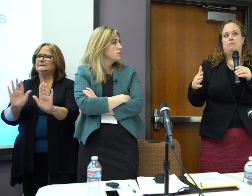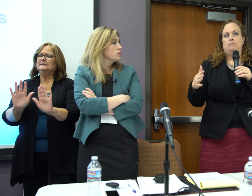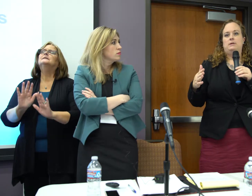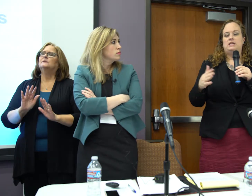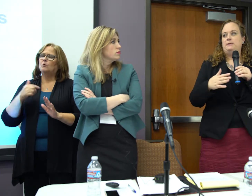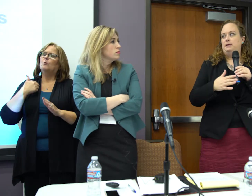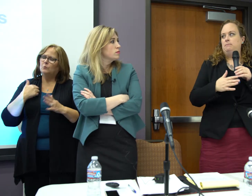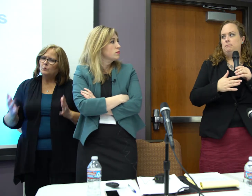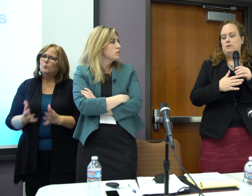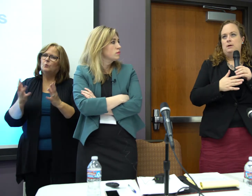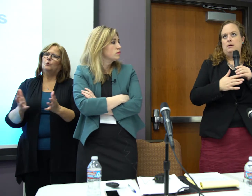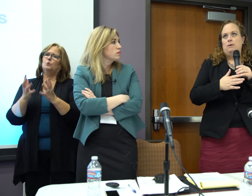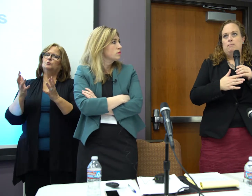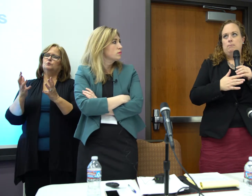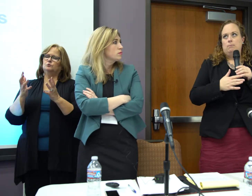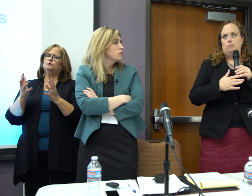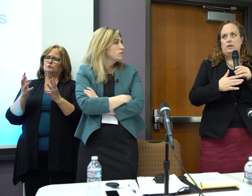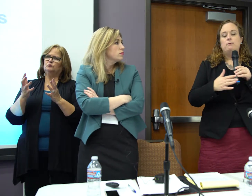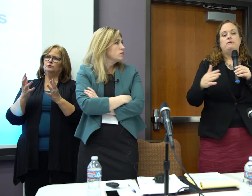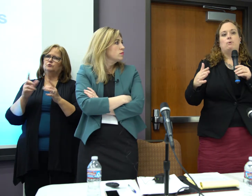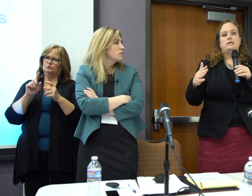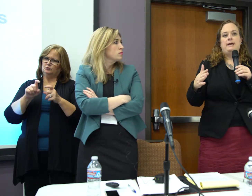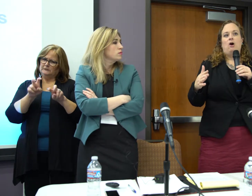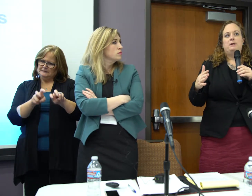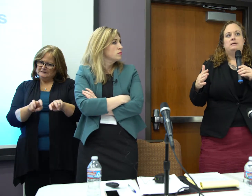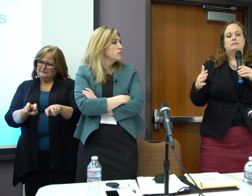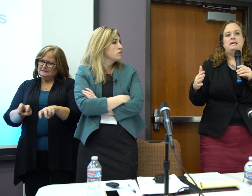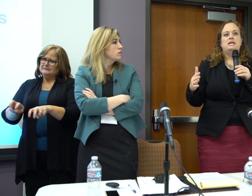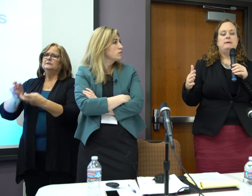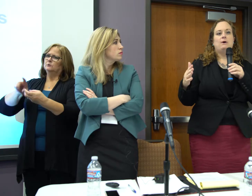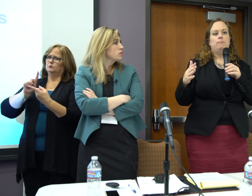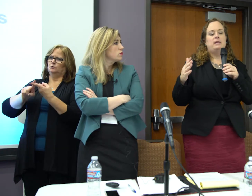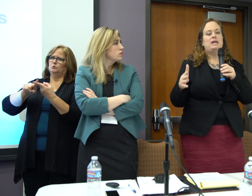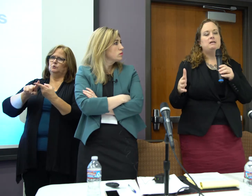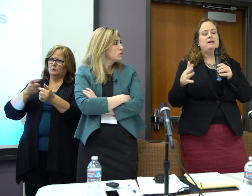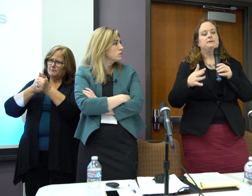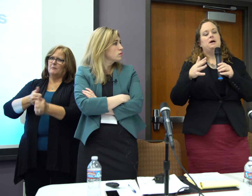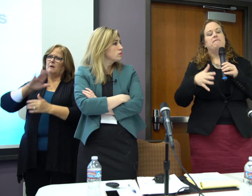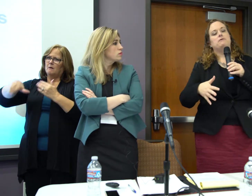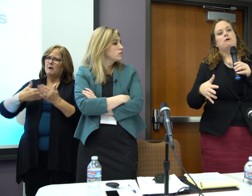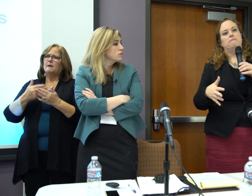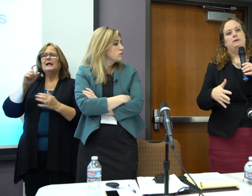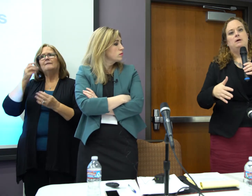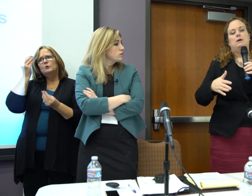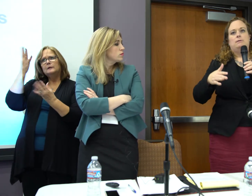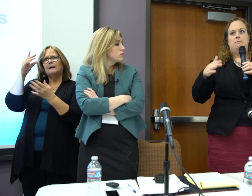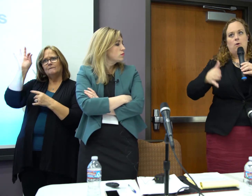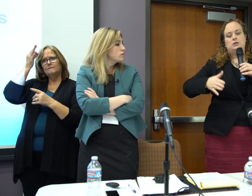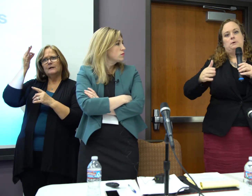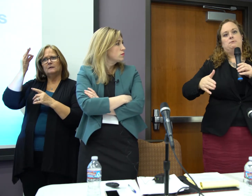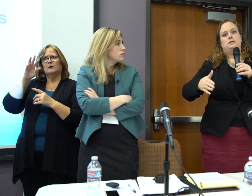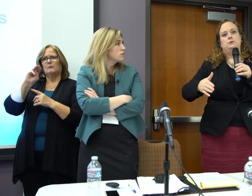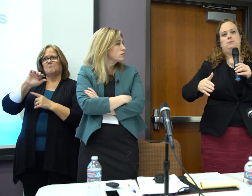encouraged that they should be really moving towards it now, because they need to be able to tell the federal government